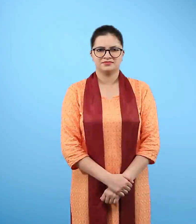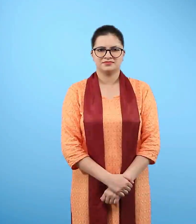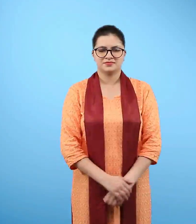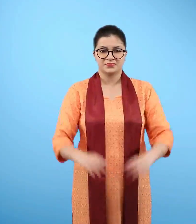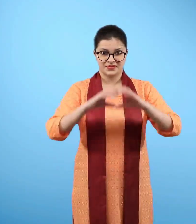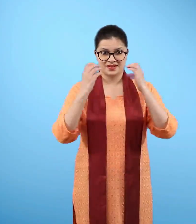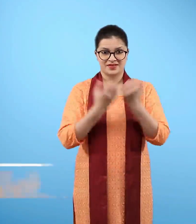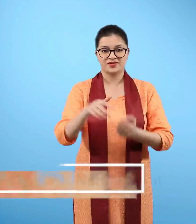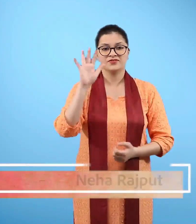Class 5,